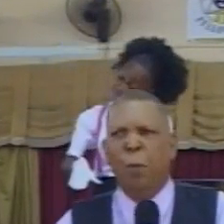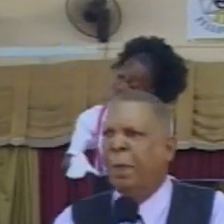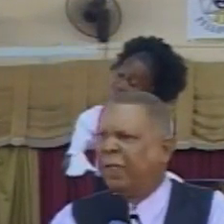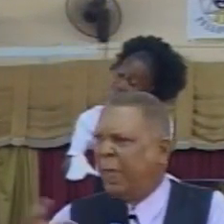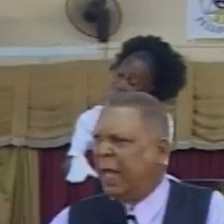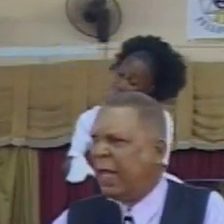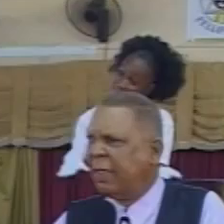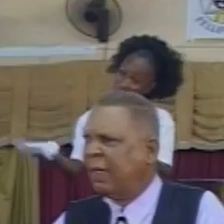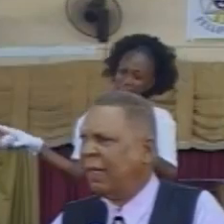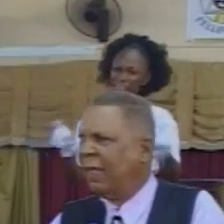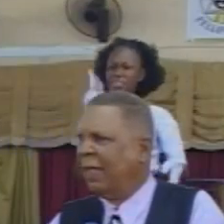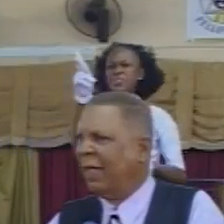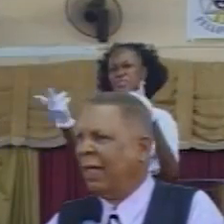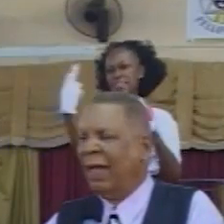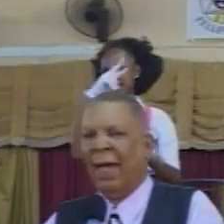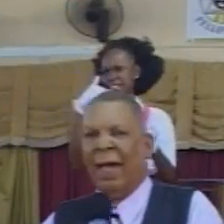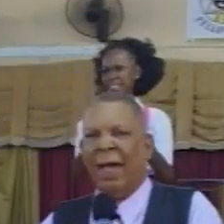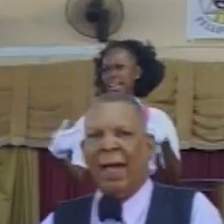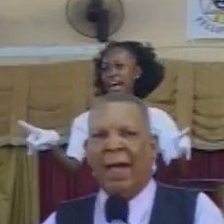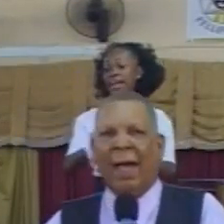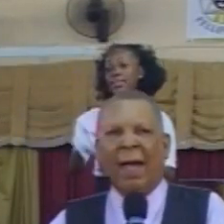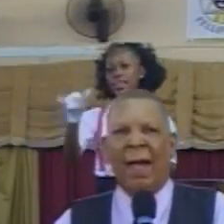Do people speak like that?